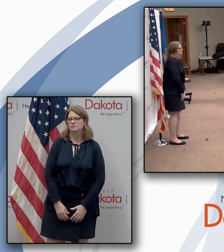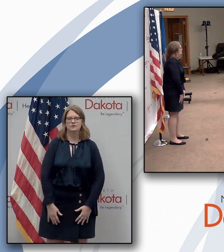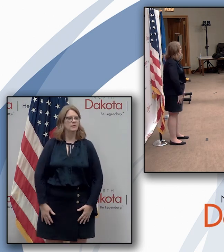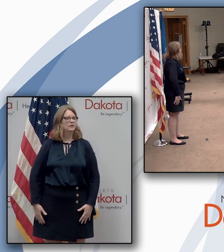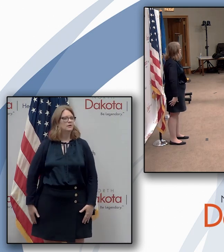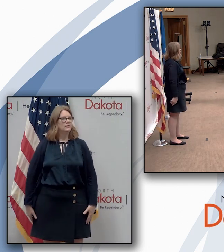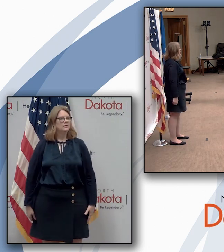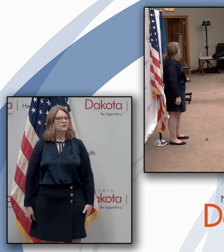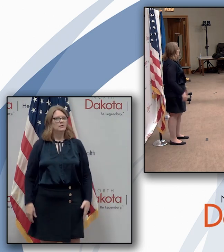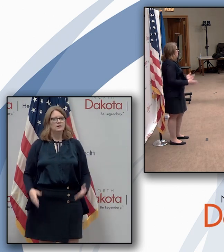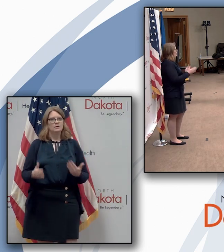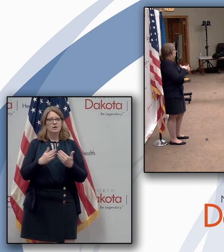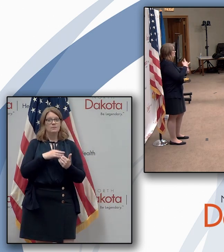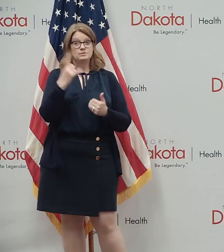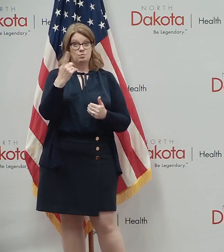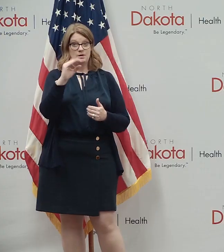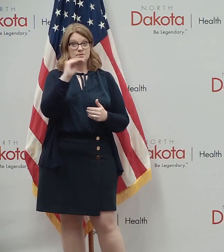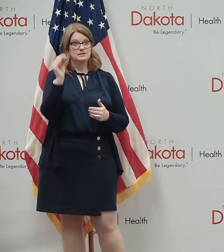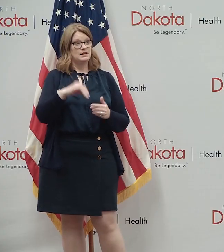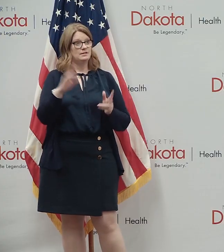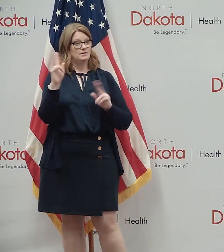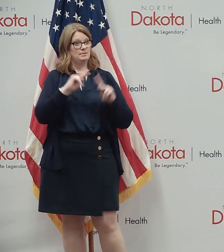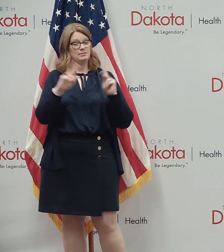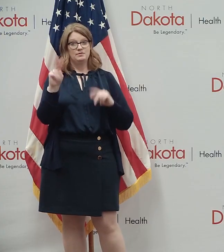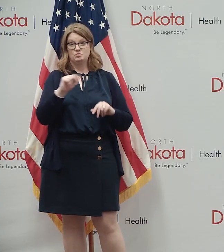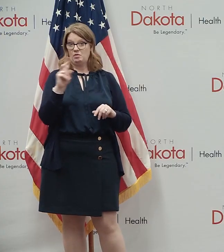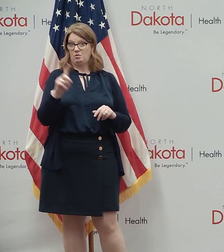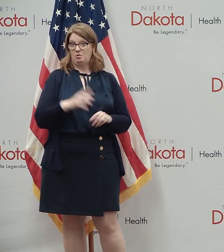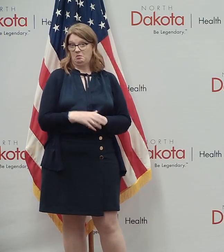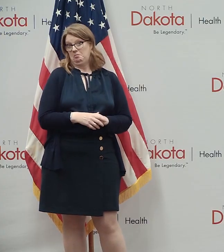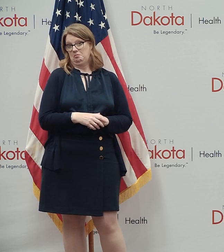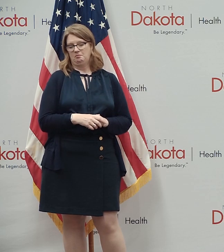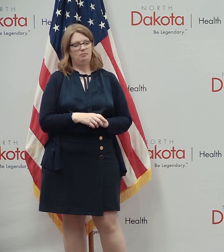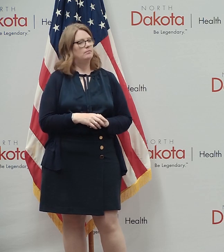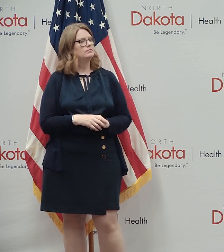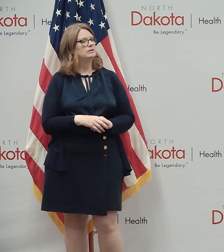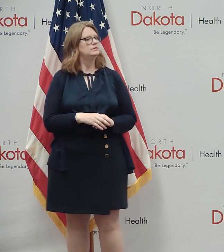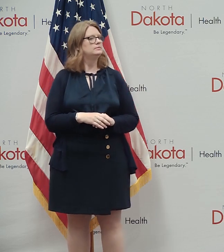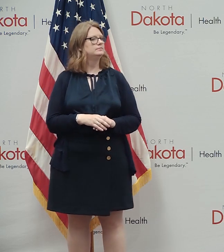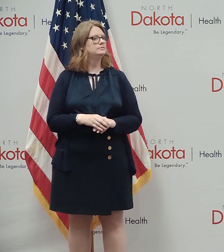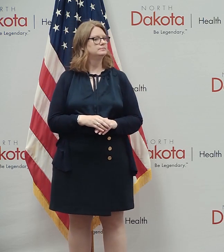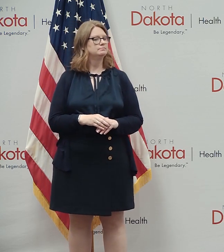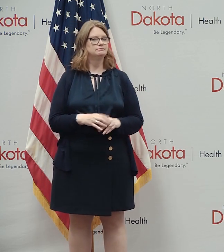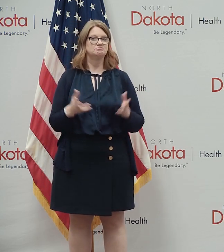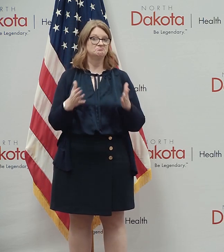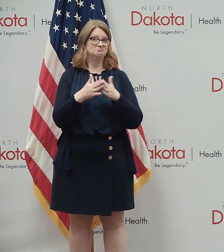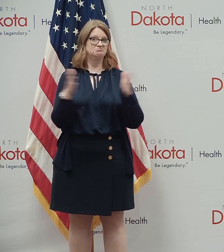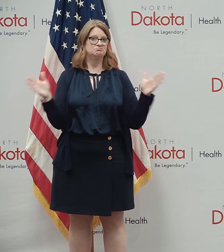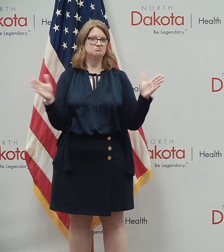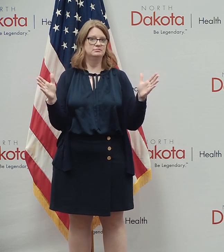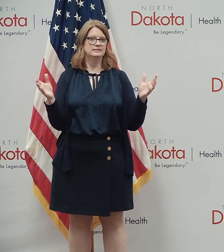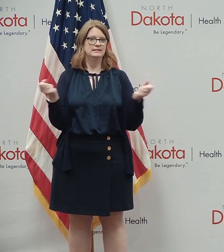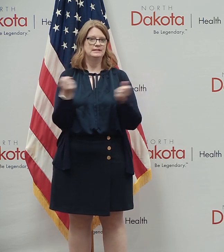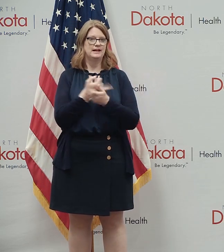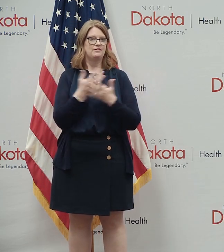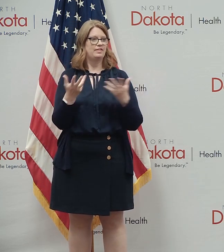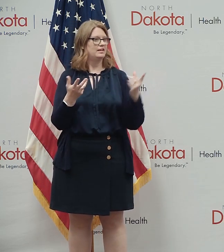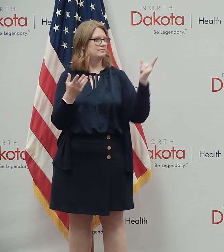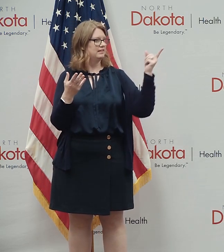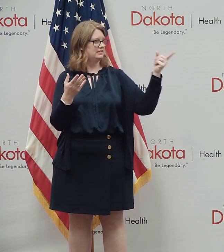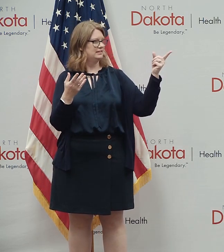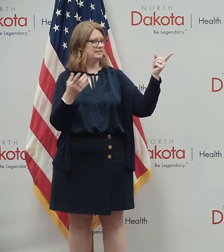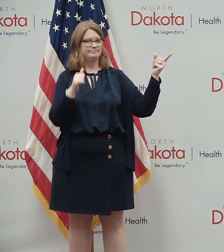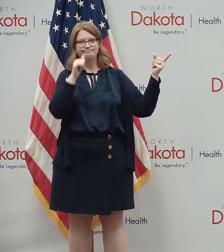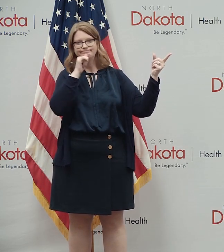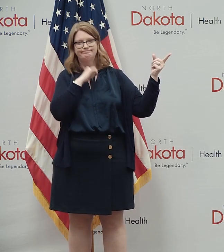That would almost be 1% of the people in North Dakota. So as you can see, the scope and breadth of everything that the chief has to deal with